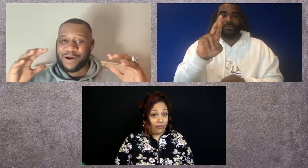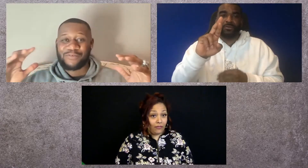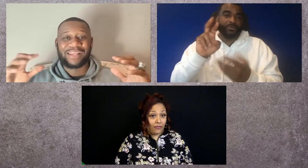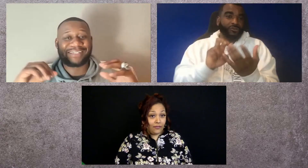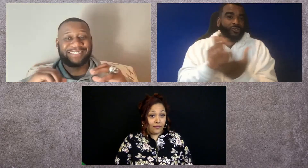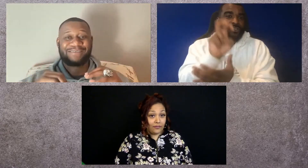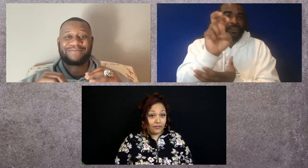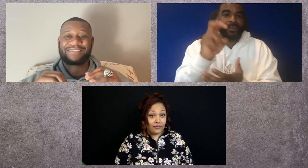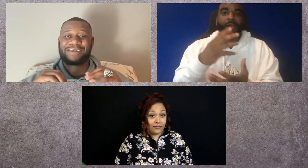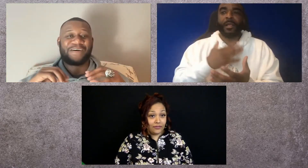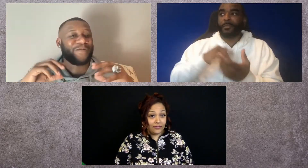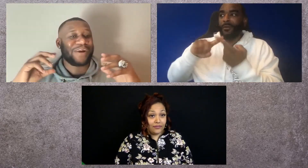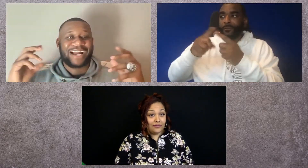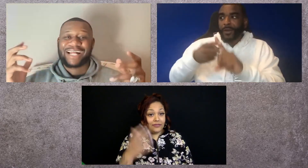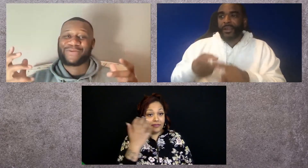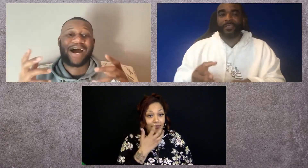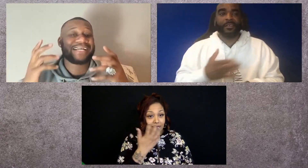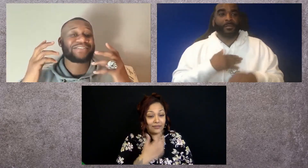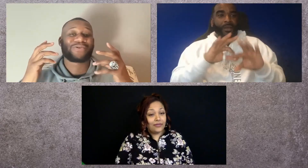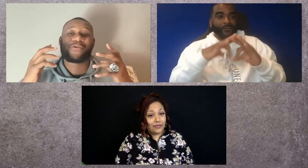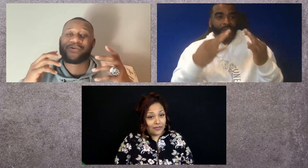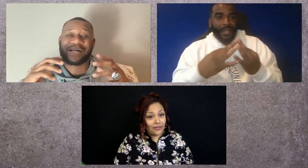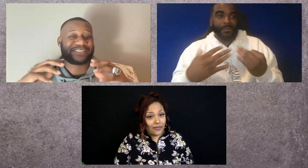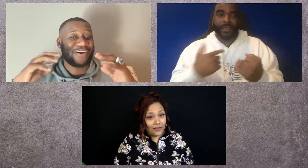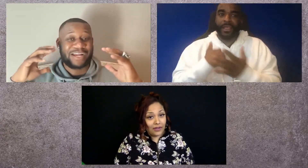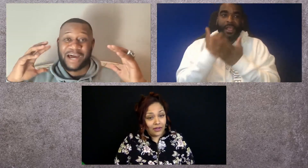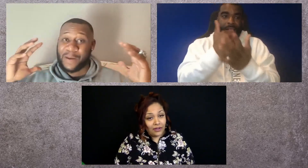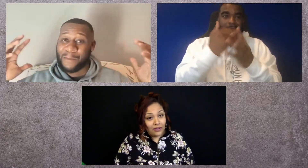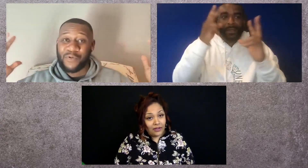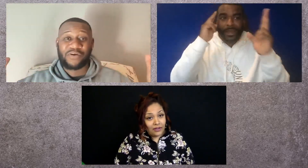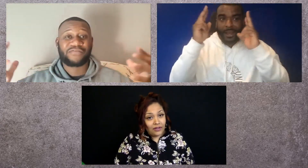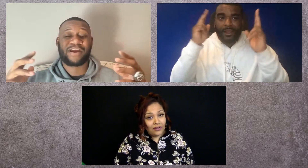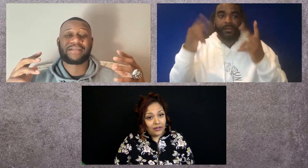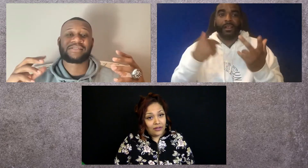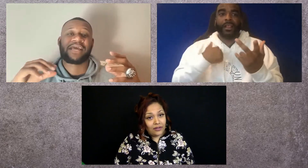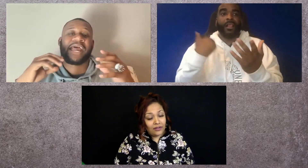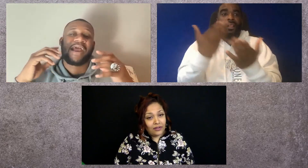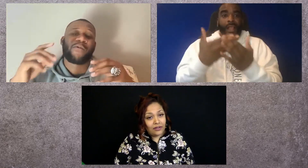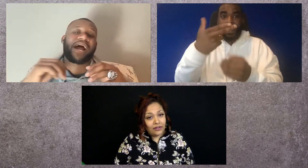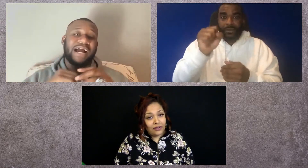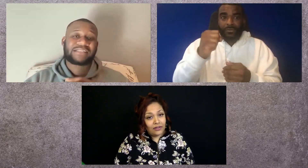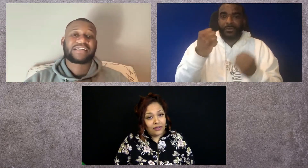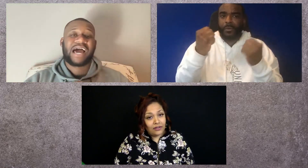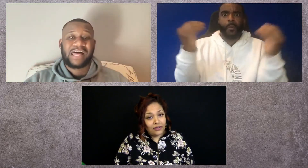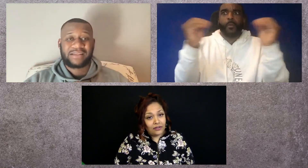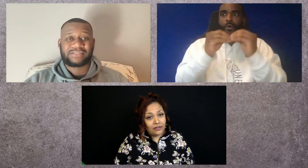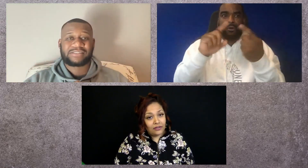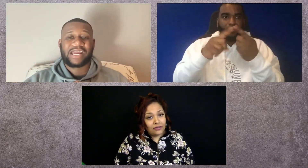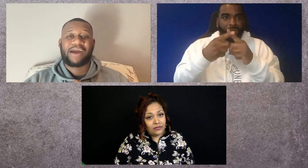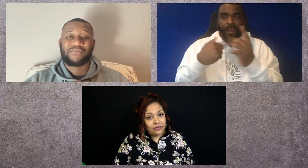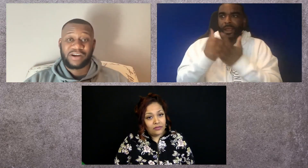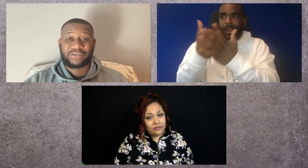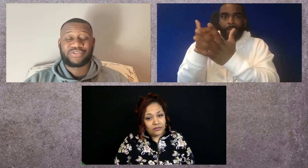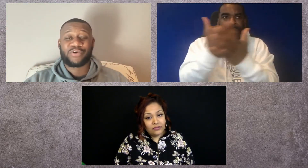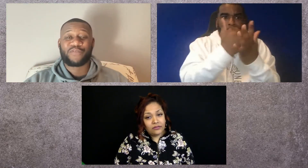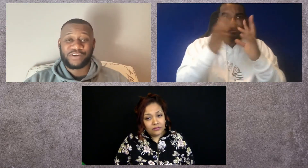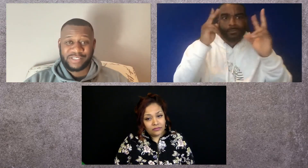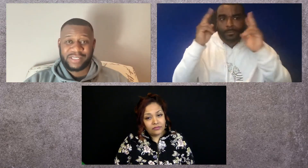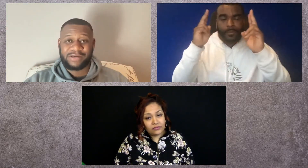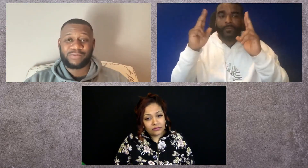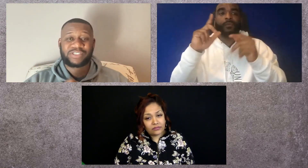started cutting my relatives. When I got through high school, I started cutting more friends. And when I got to college at